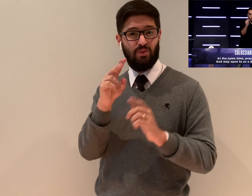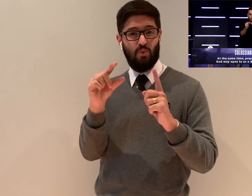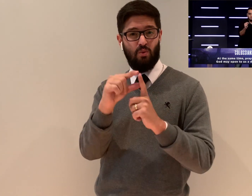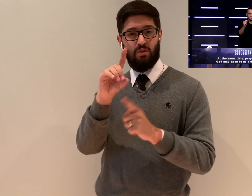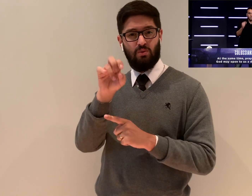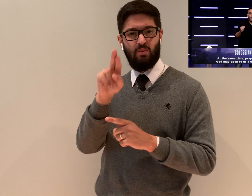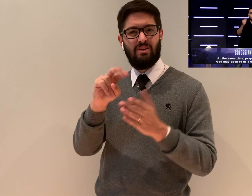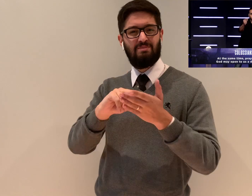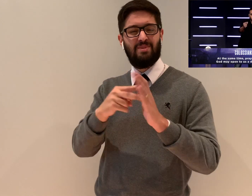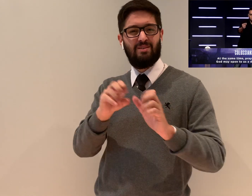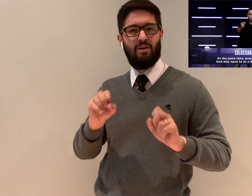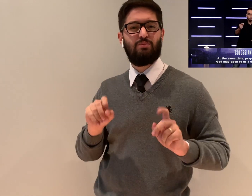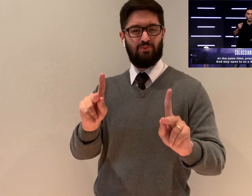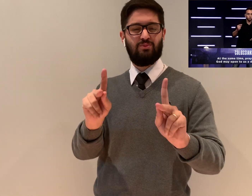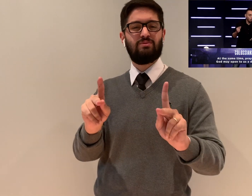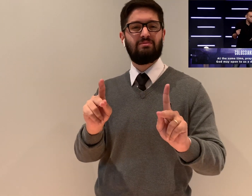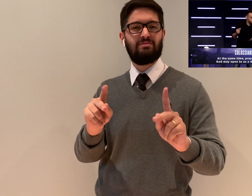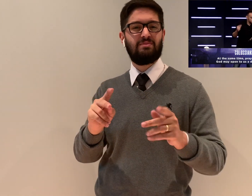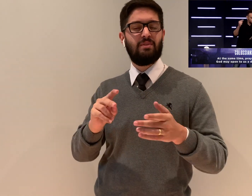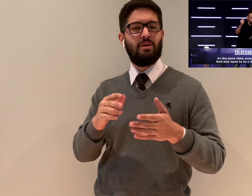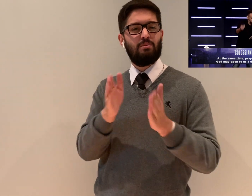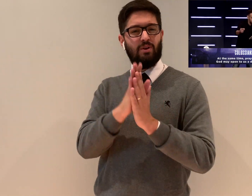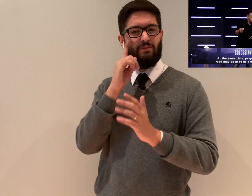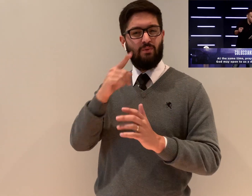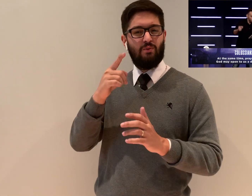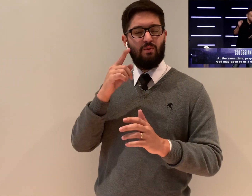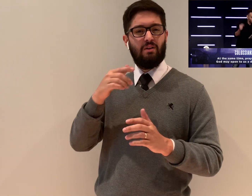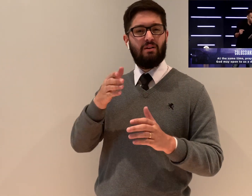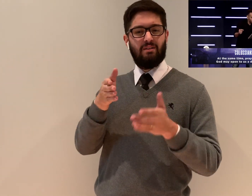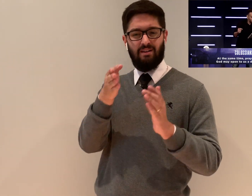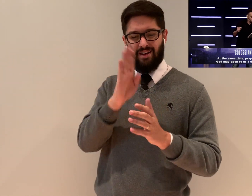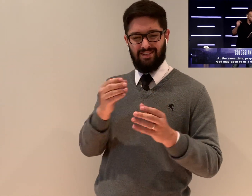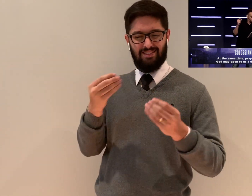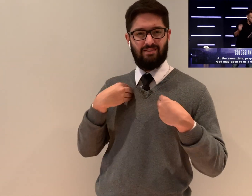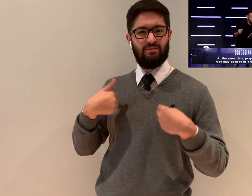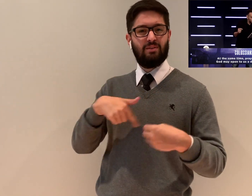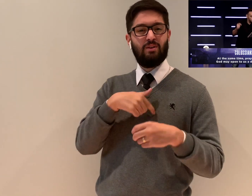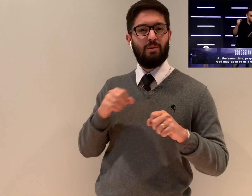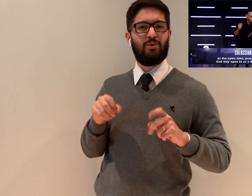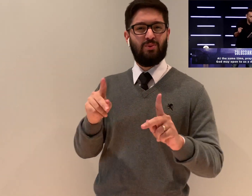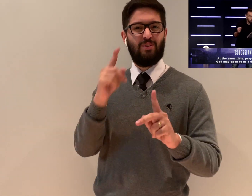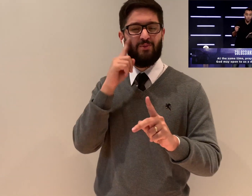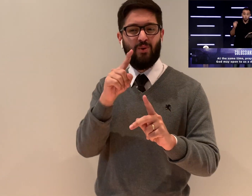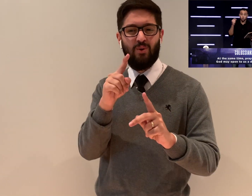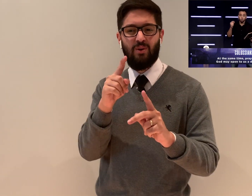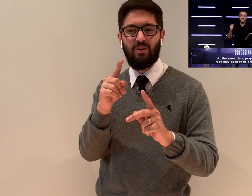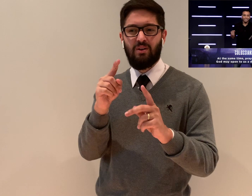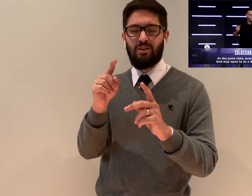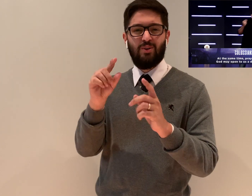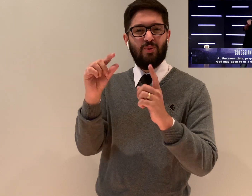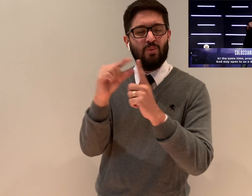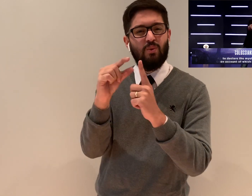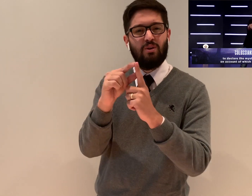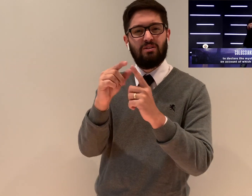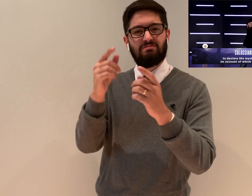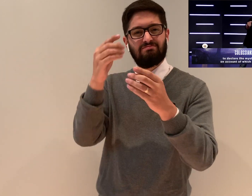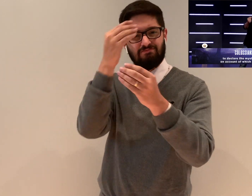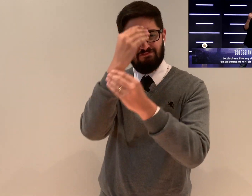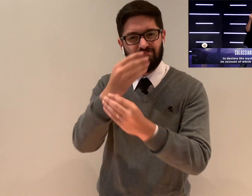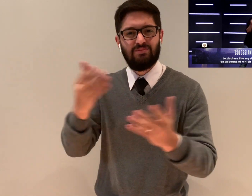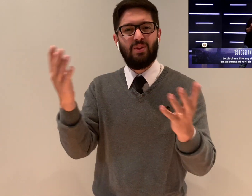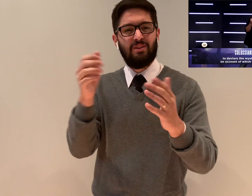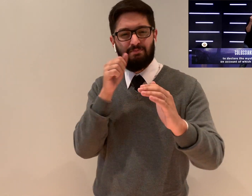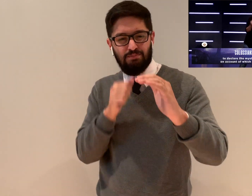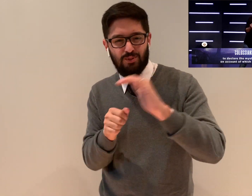word door, it means opportunity. Pray for God to open us an opportunity for the word to declare